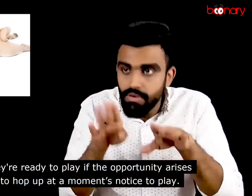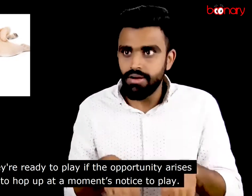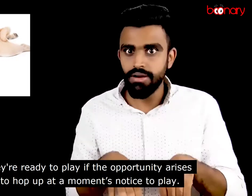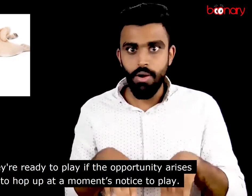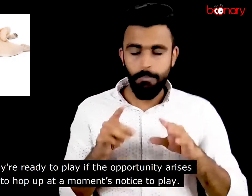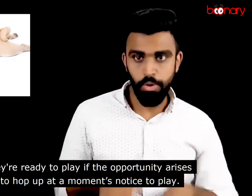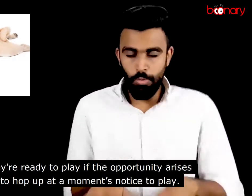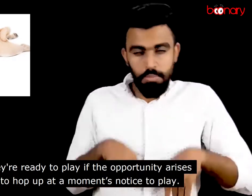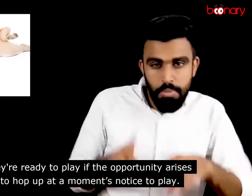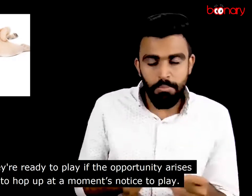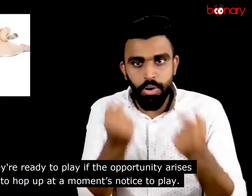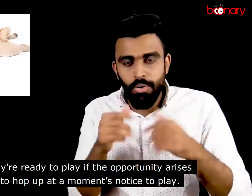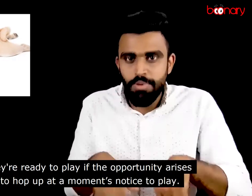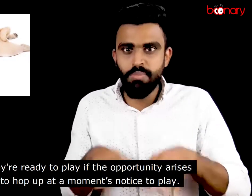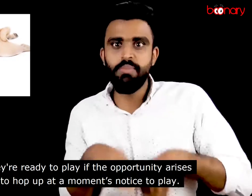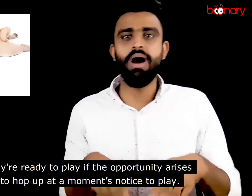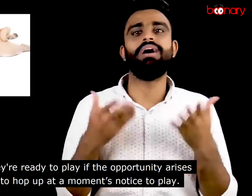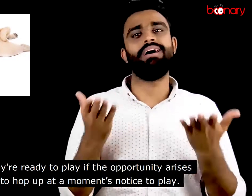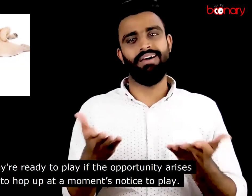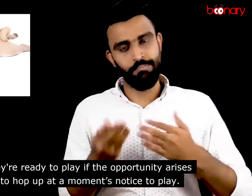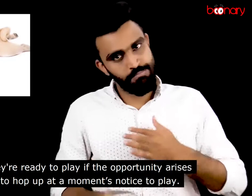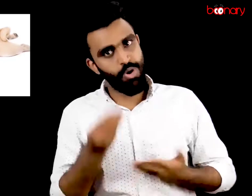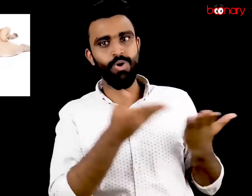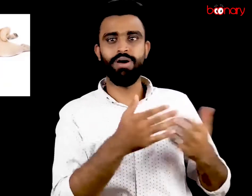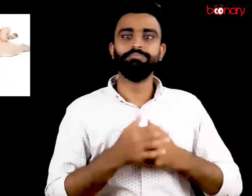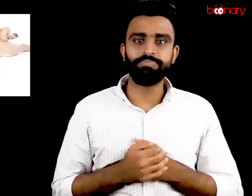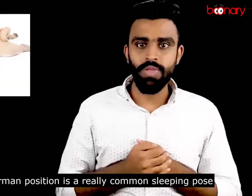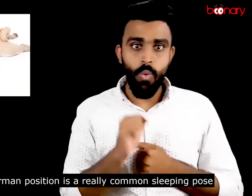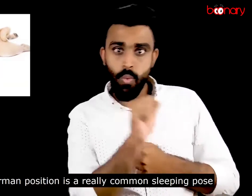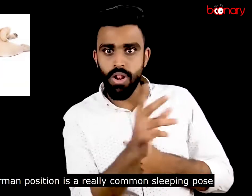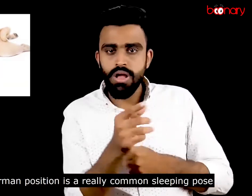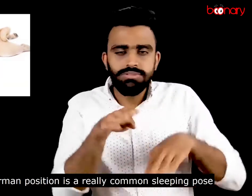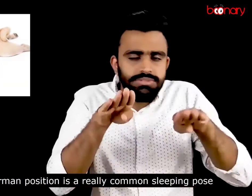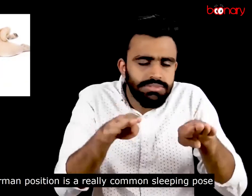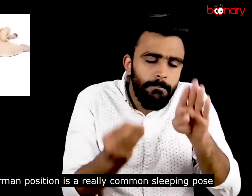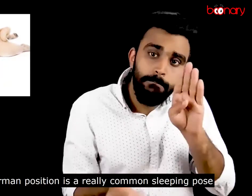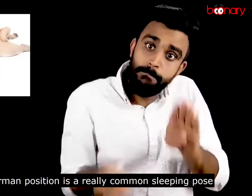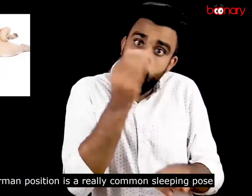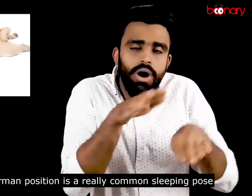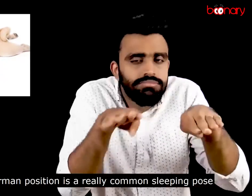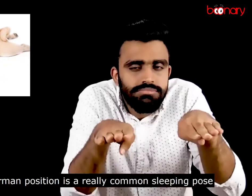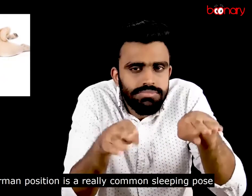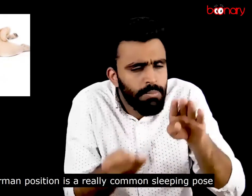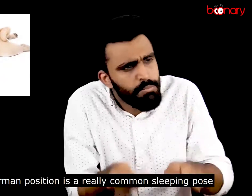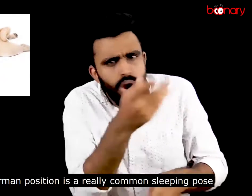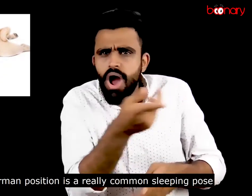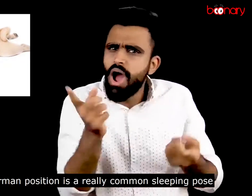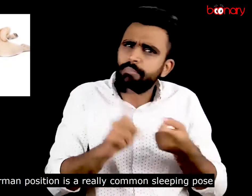hop up at a moment's notice to play. This Superman position is a really